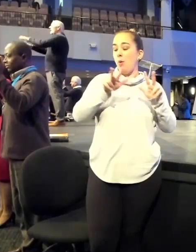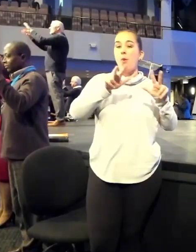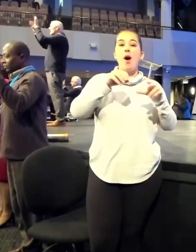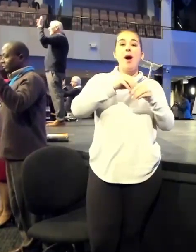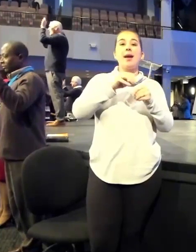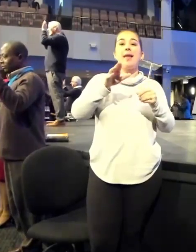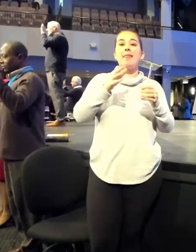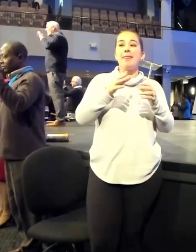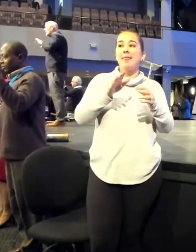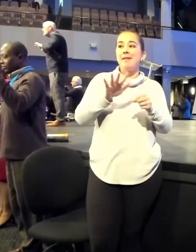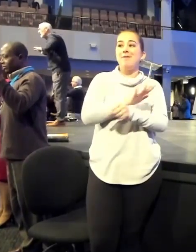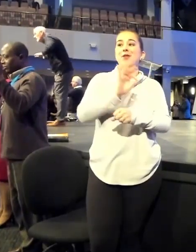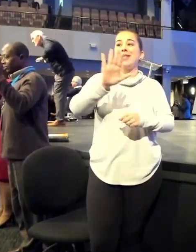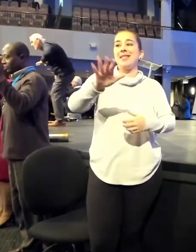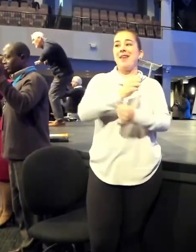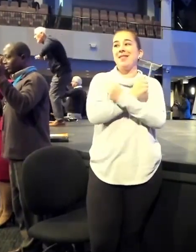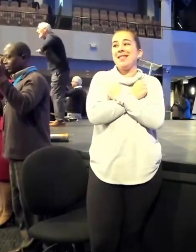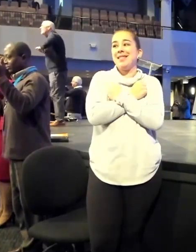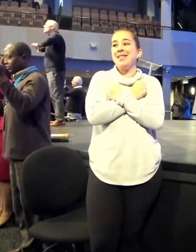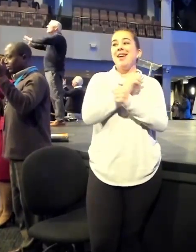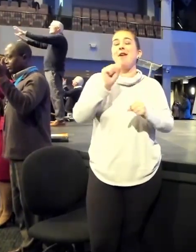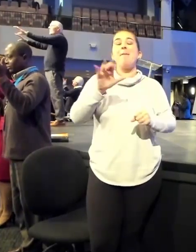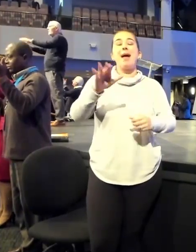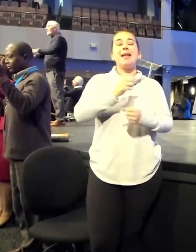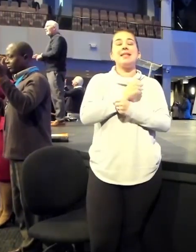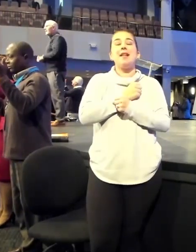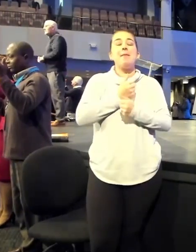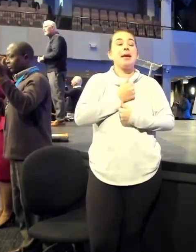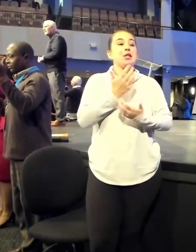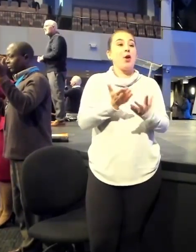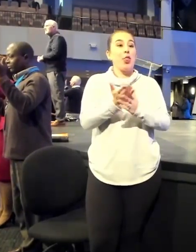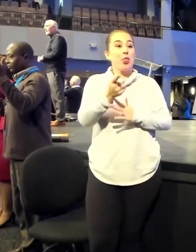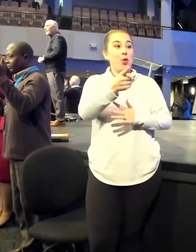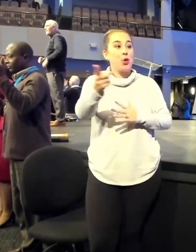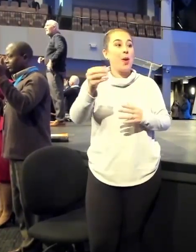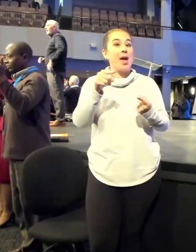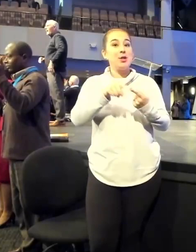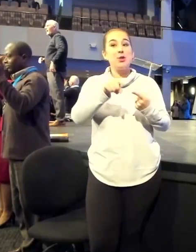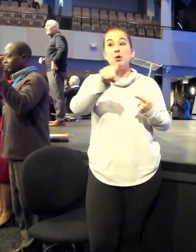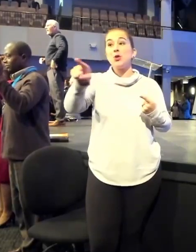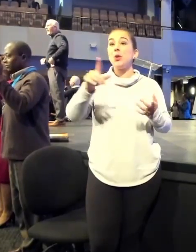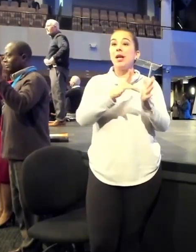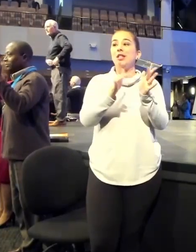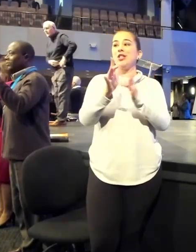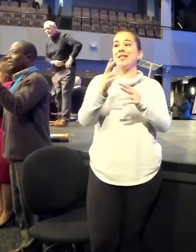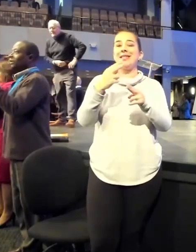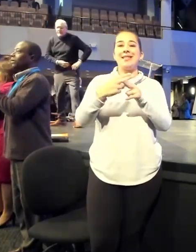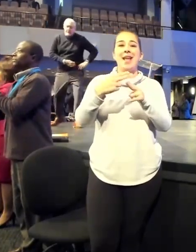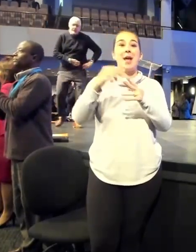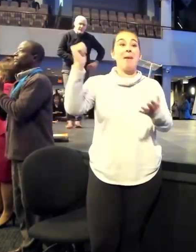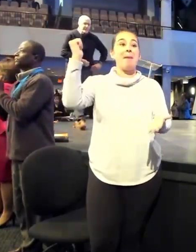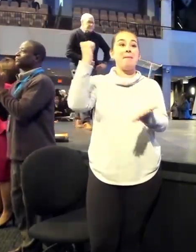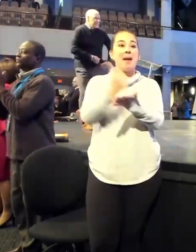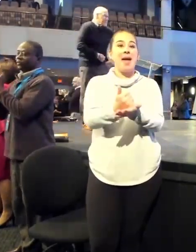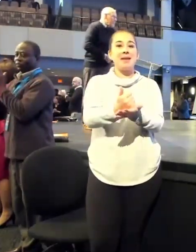love, and may His love be expressed to you and through you. In Jesus' name, amen.